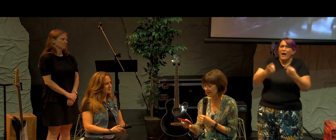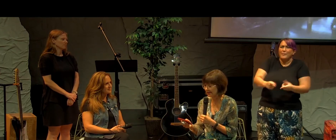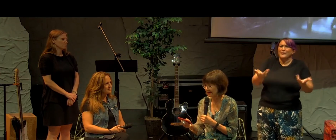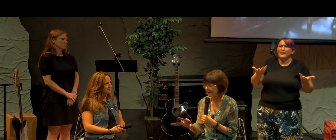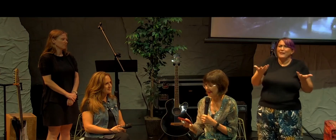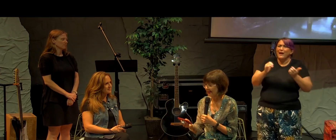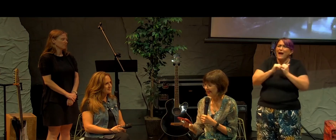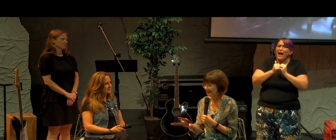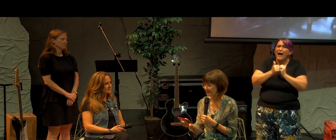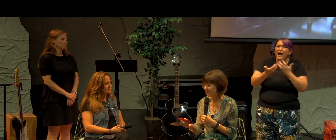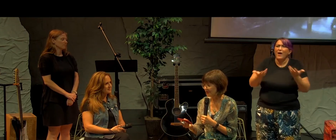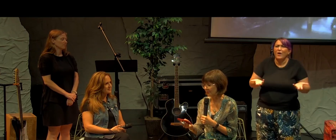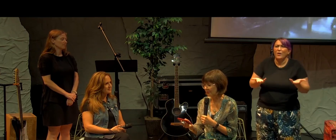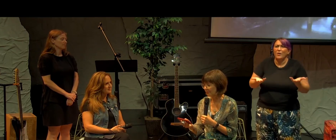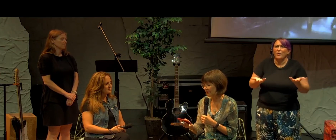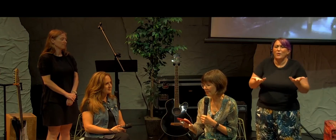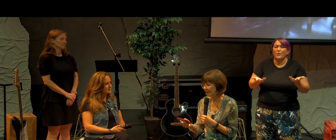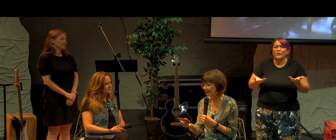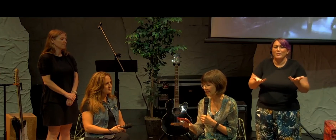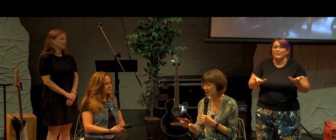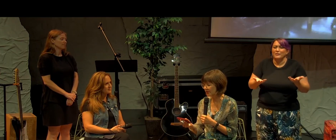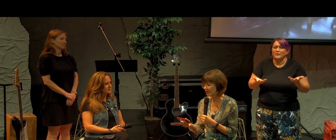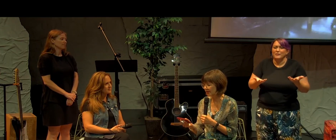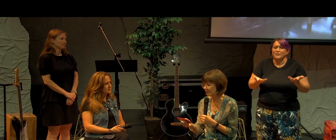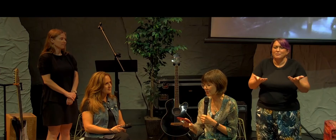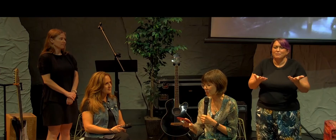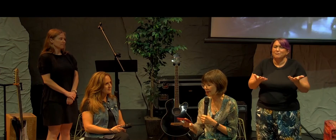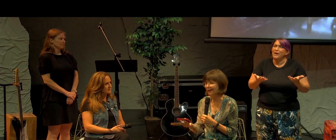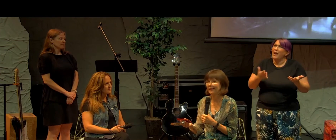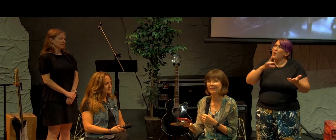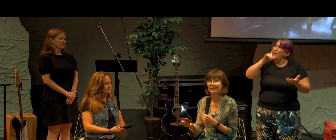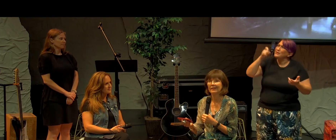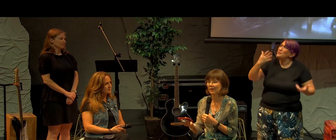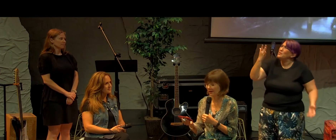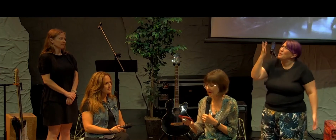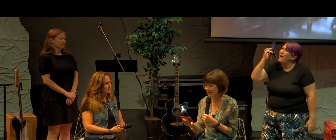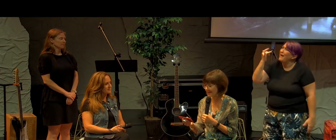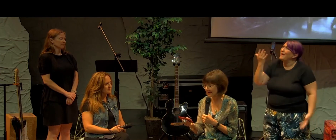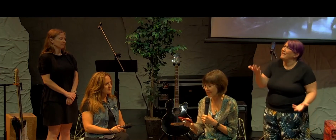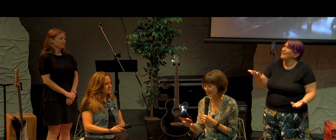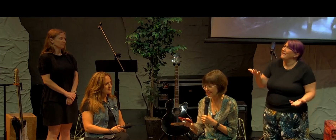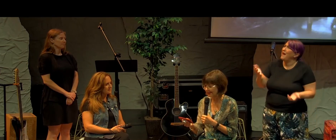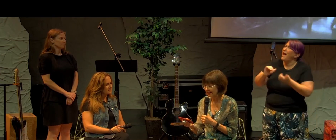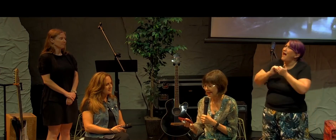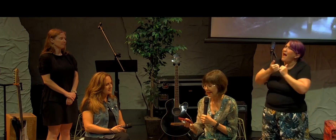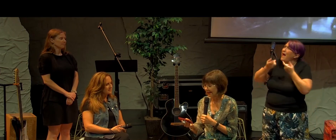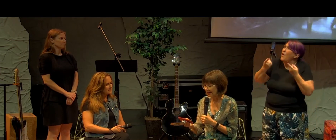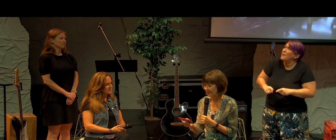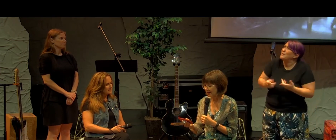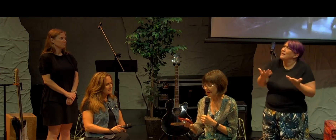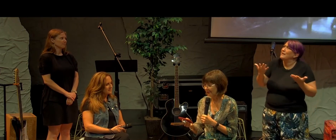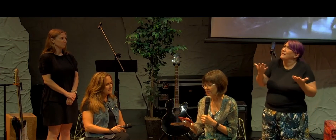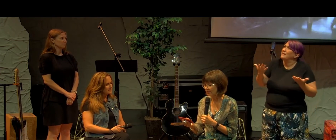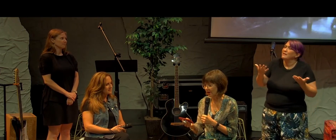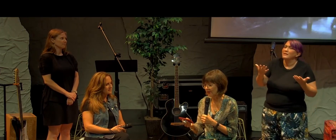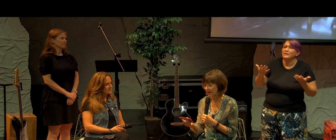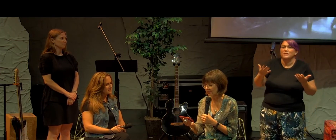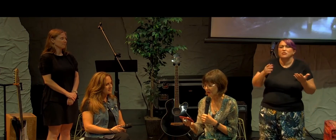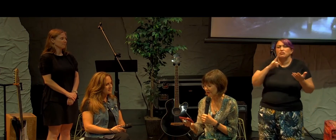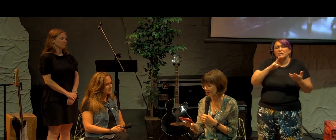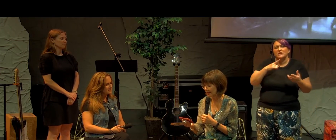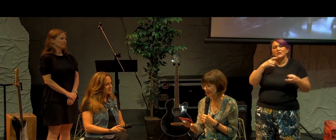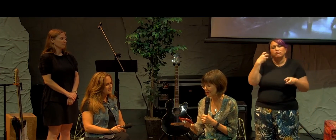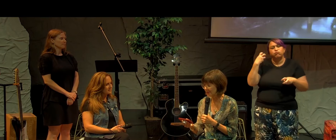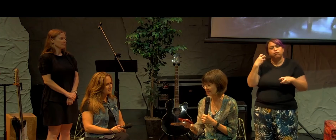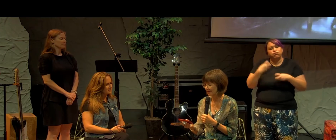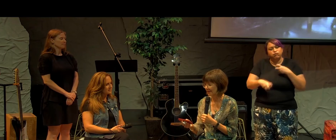saying. She said, my main question to God was, why? You know, how did this happen? I had a really hard time